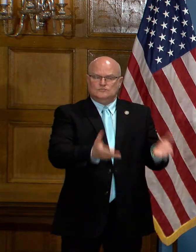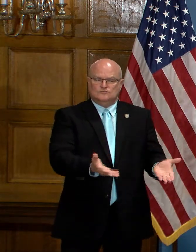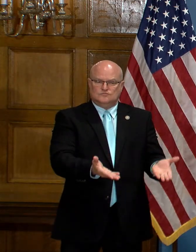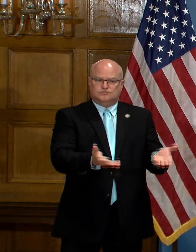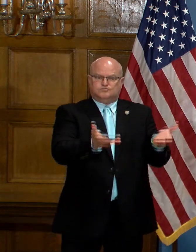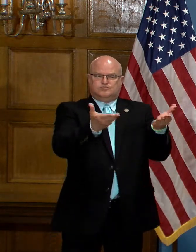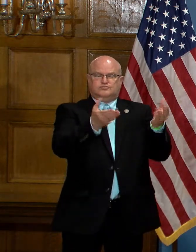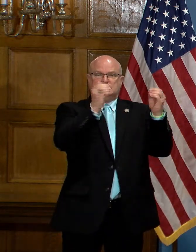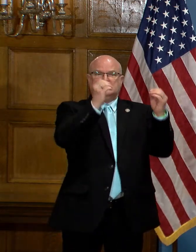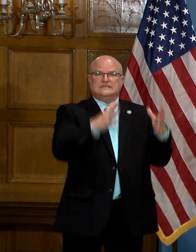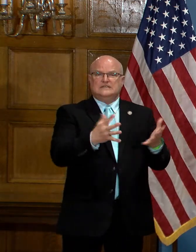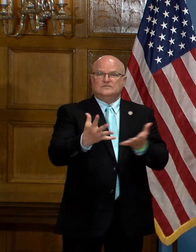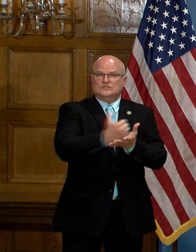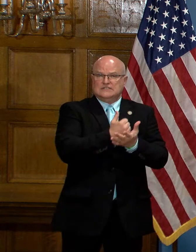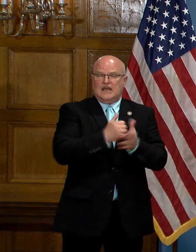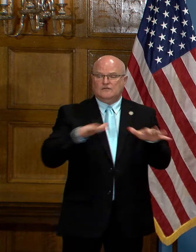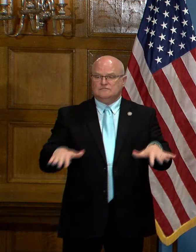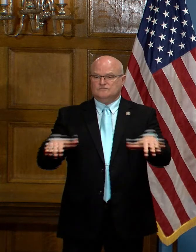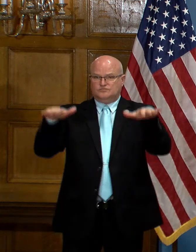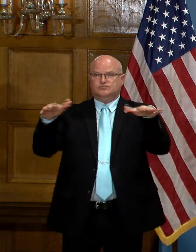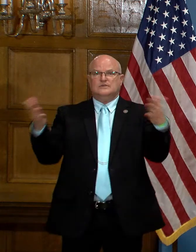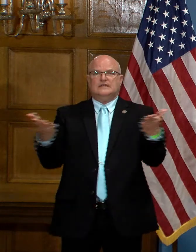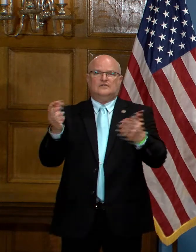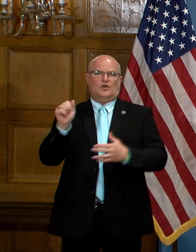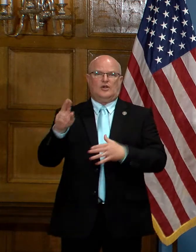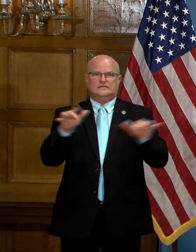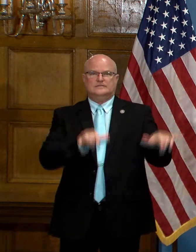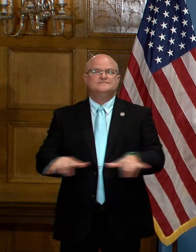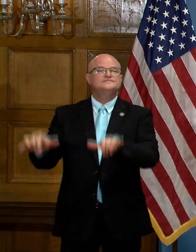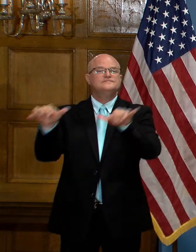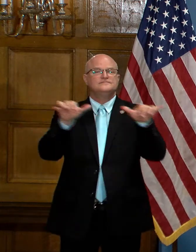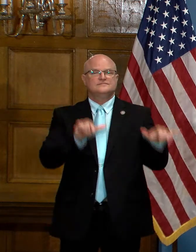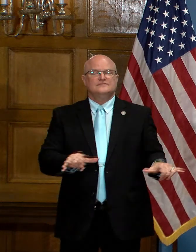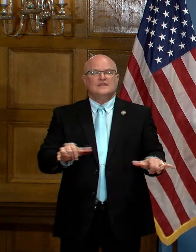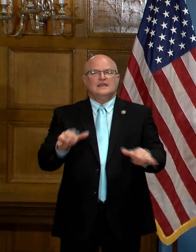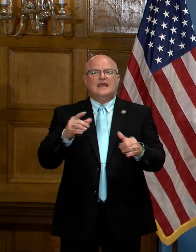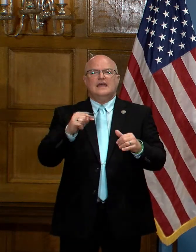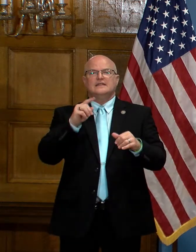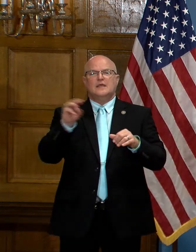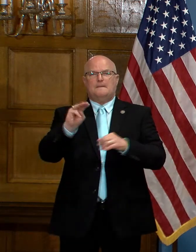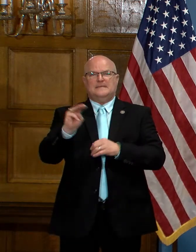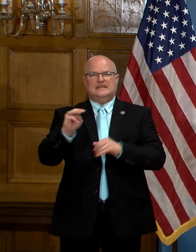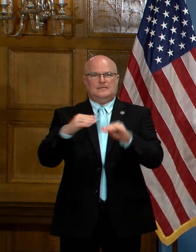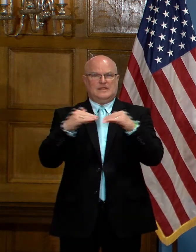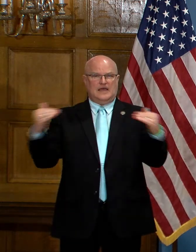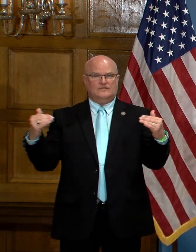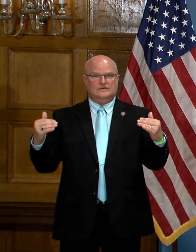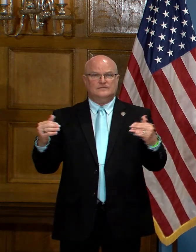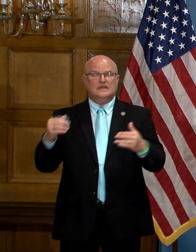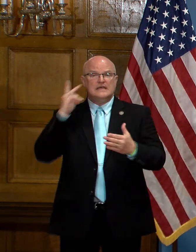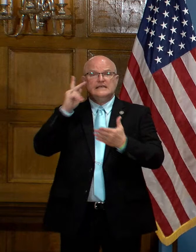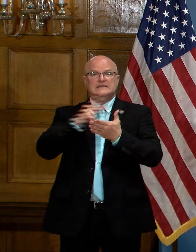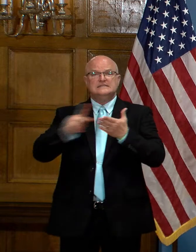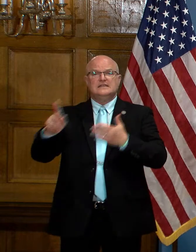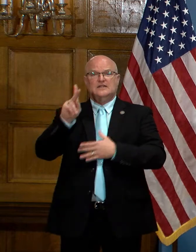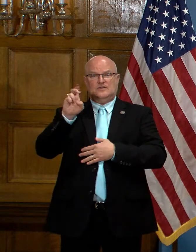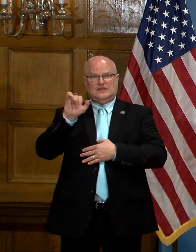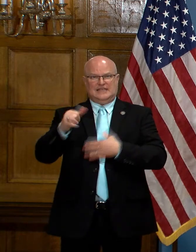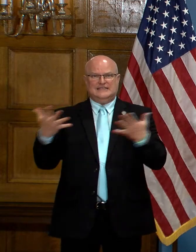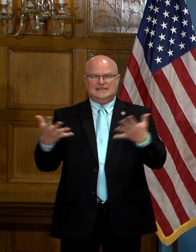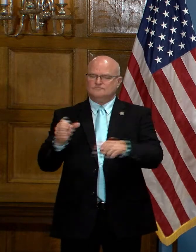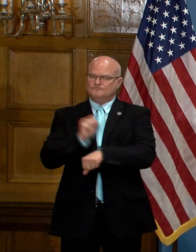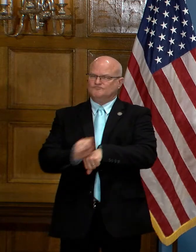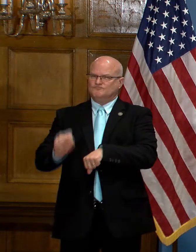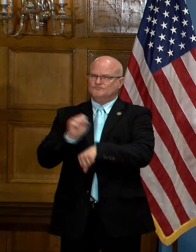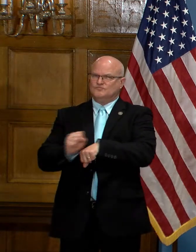all of the teacher salaries here in Arkansas to the medium level. And Secretary Key is here, who's worked